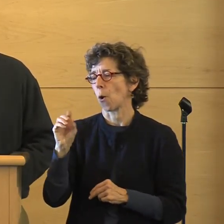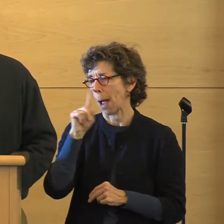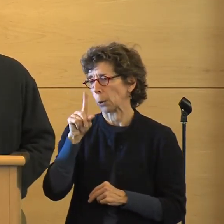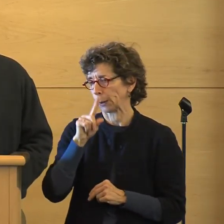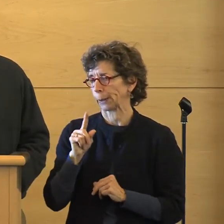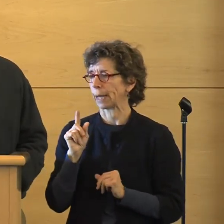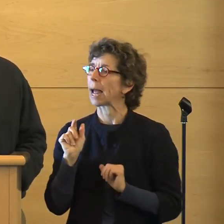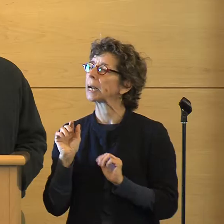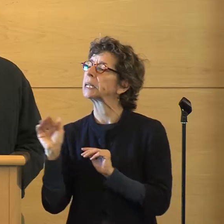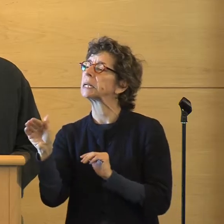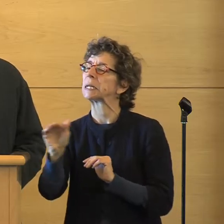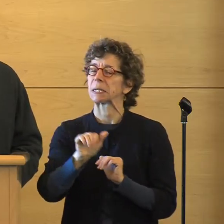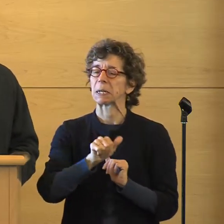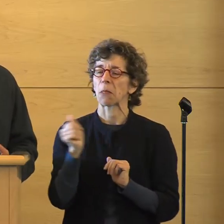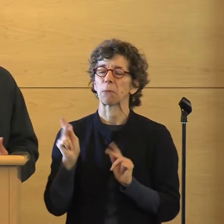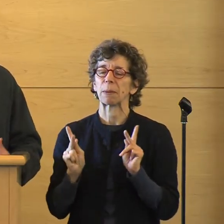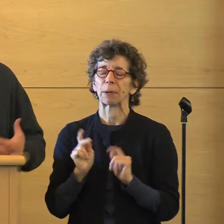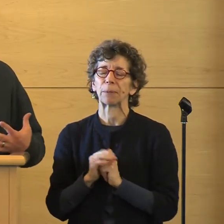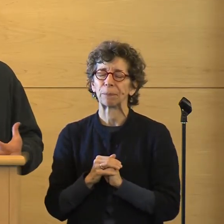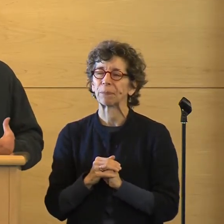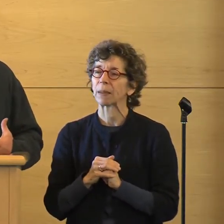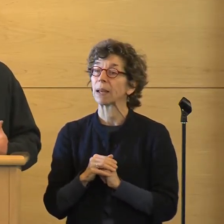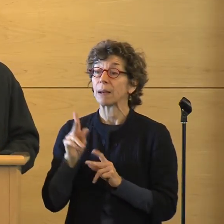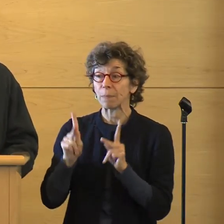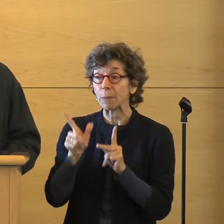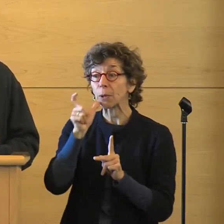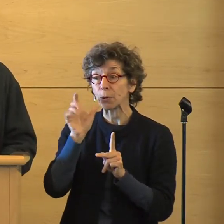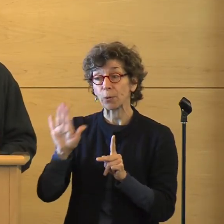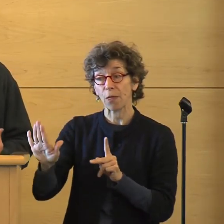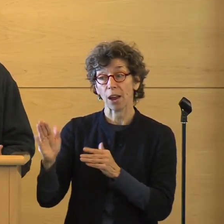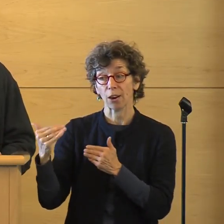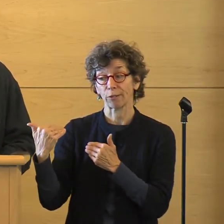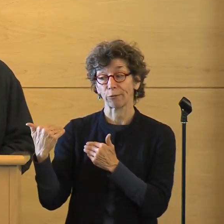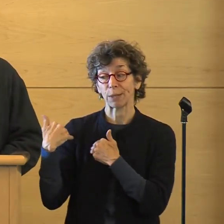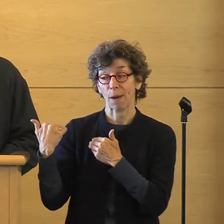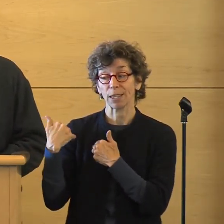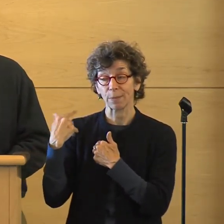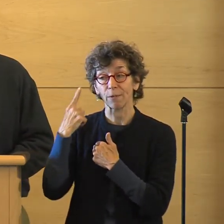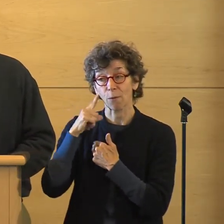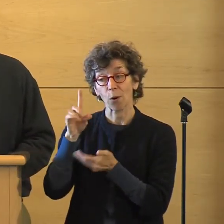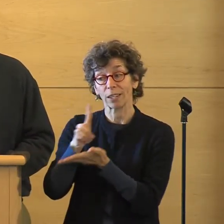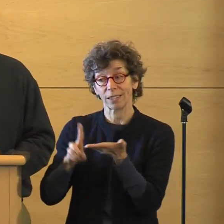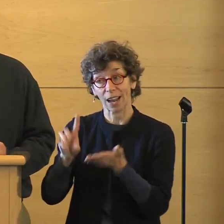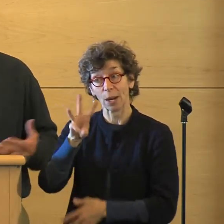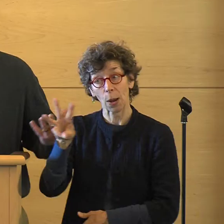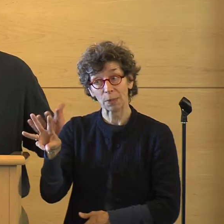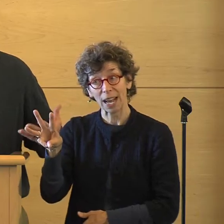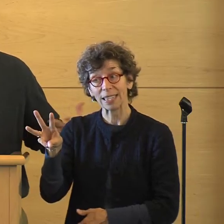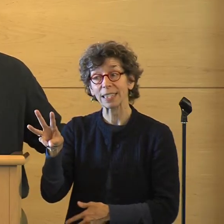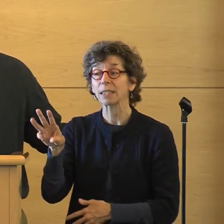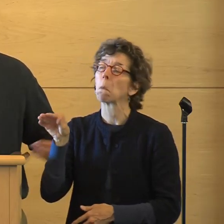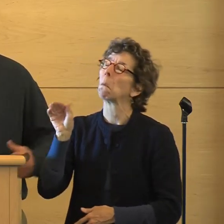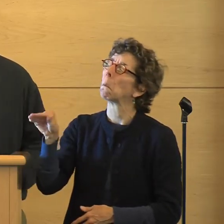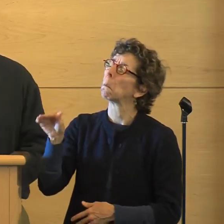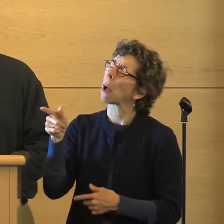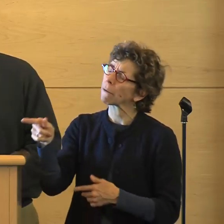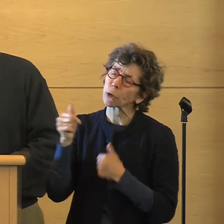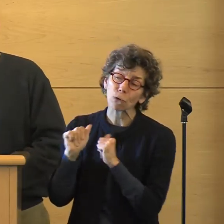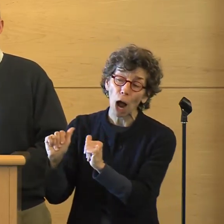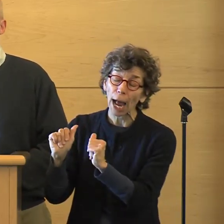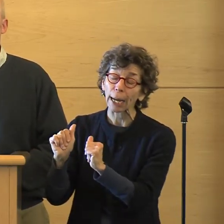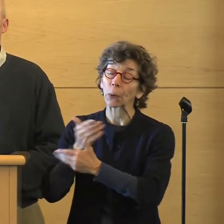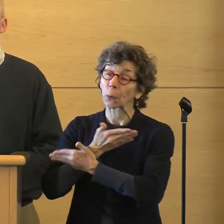somebody without a mouse. So take the no mouse challenge and then use the no mouse hashtag to share